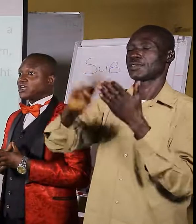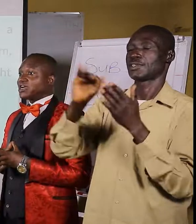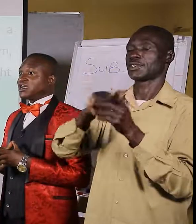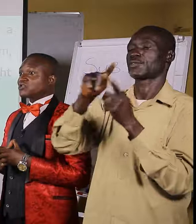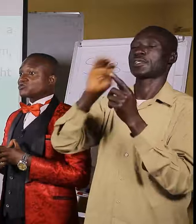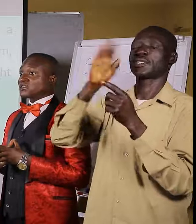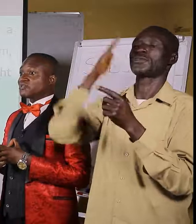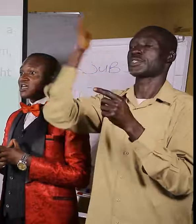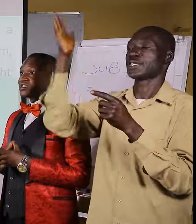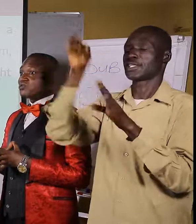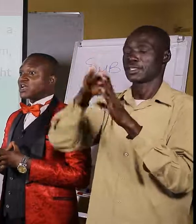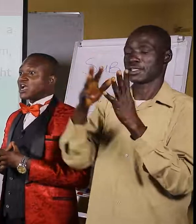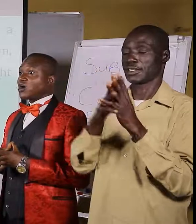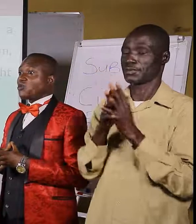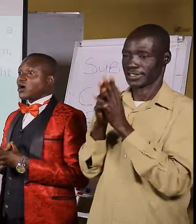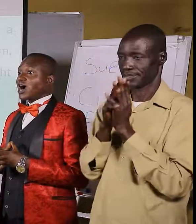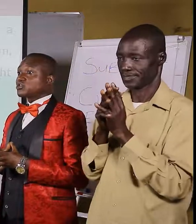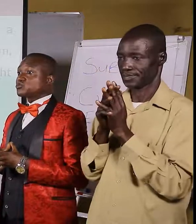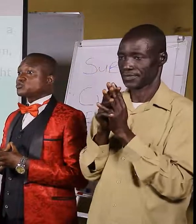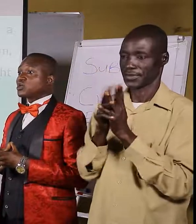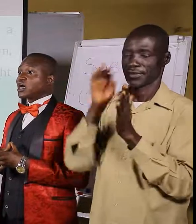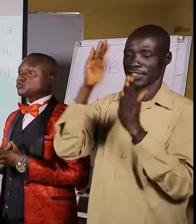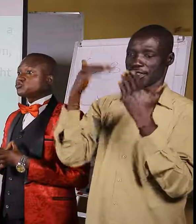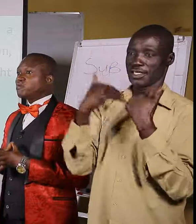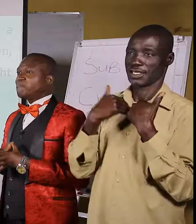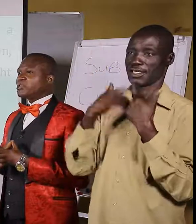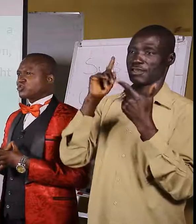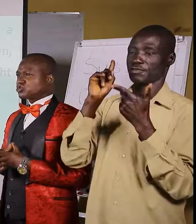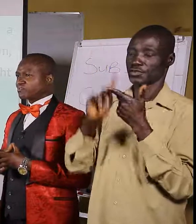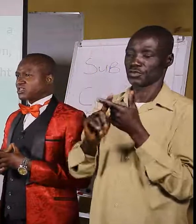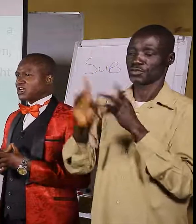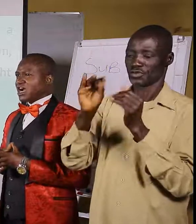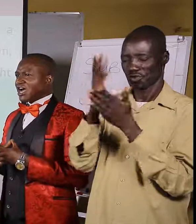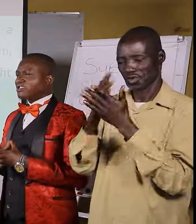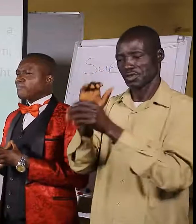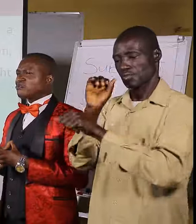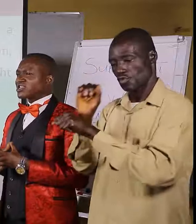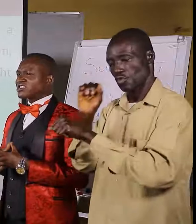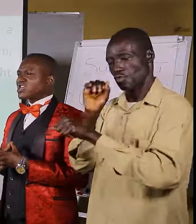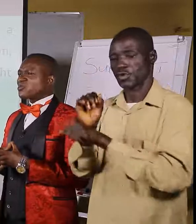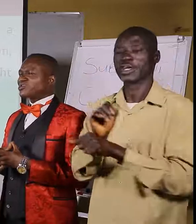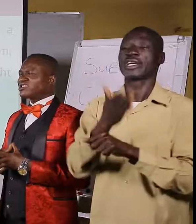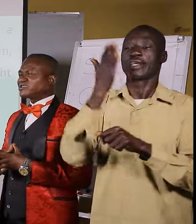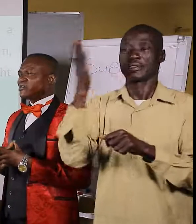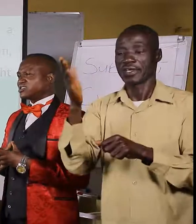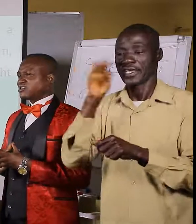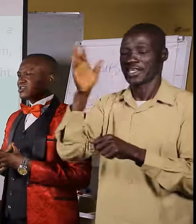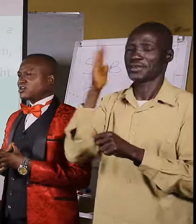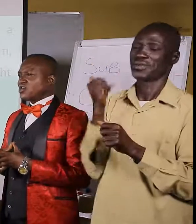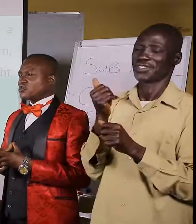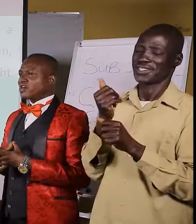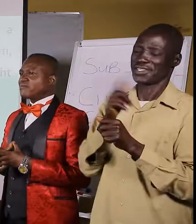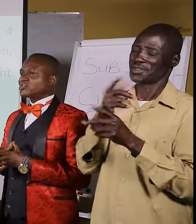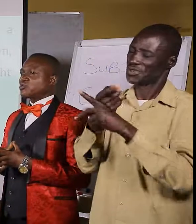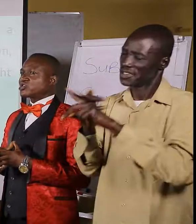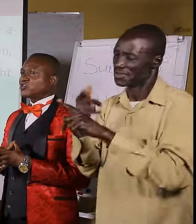America, Dr. Nnamdi Azikiwe had to do menial jobs. And in that process, he was discriminated.